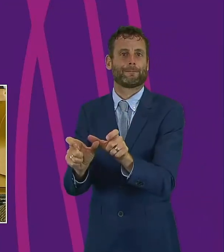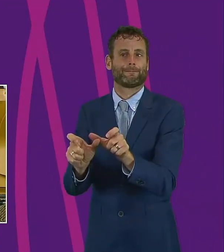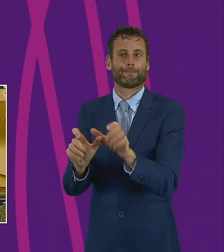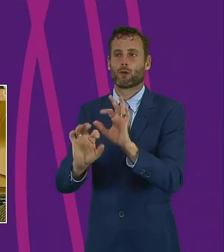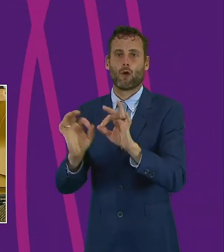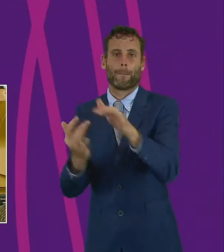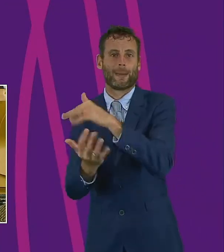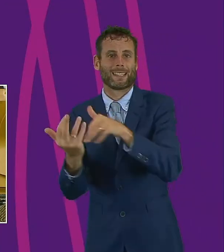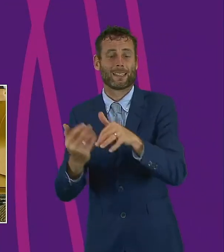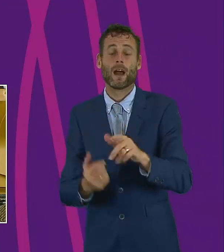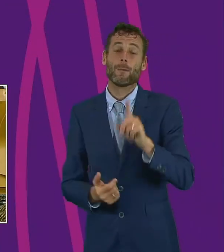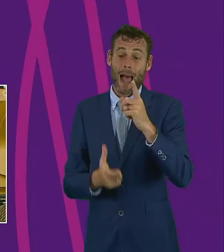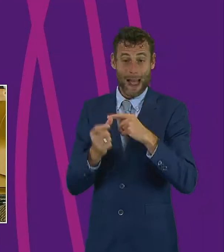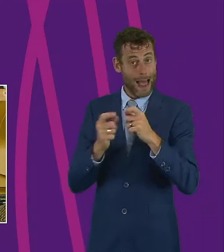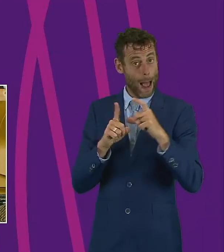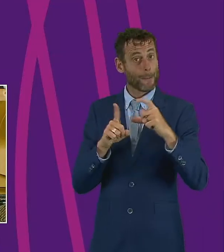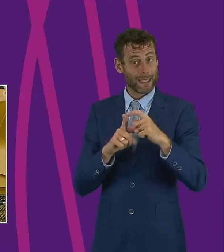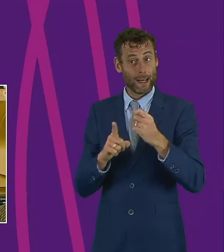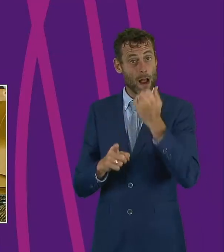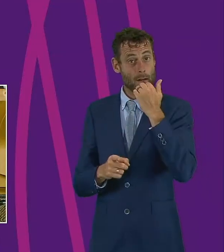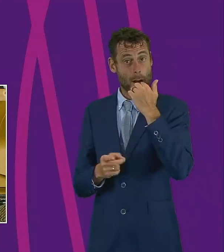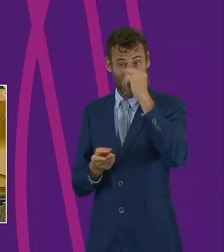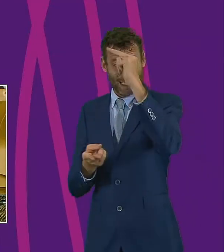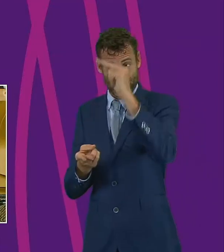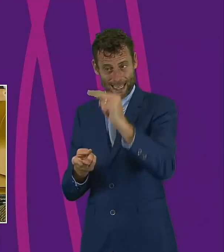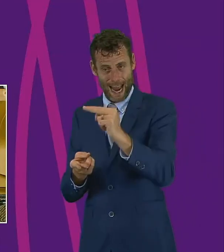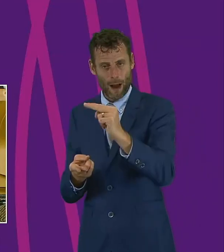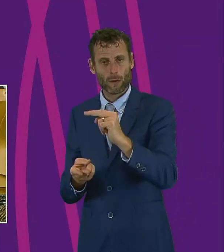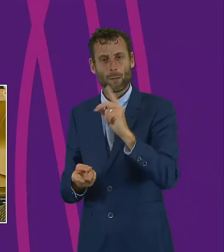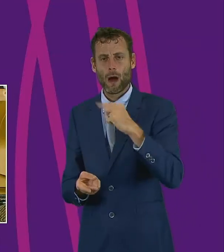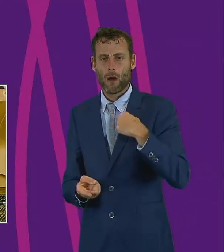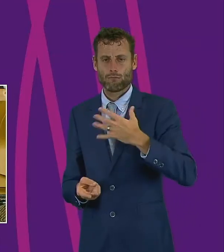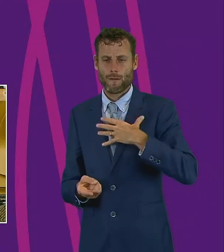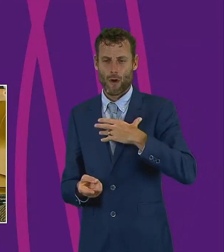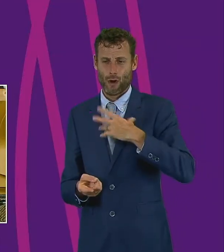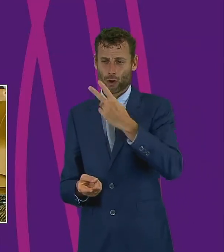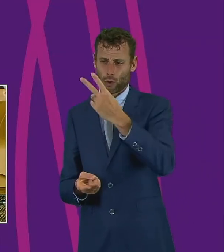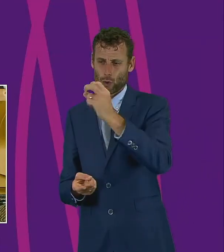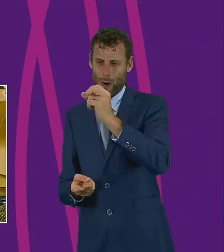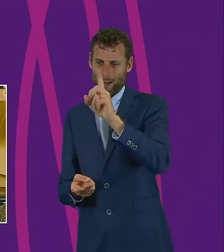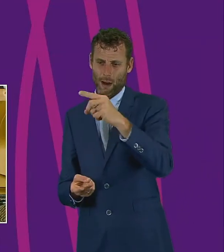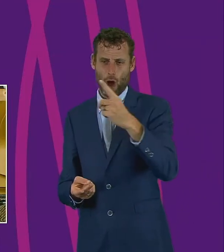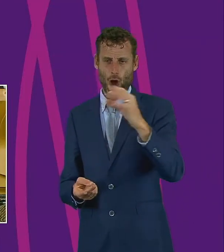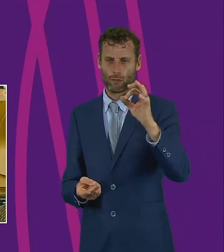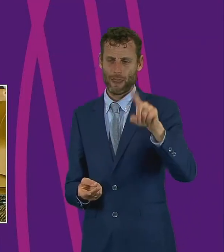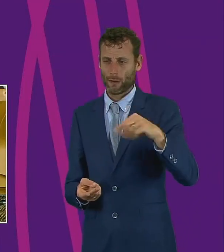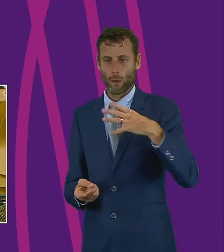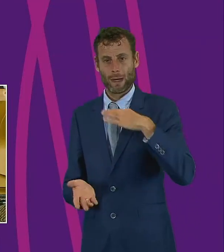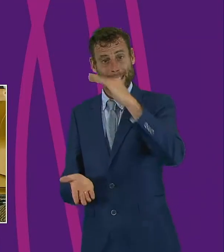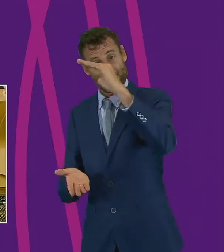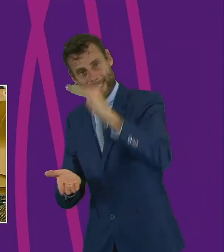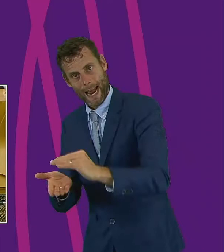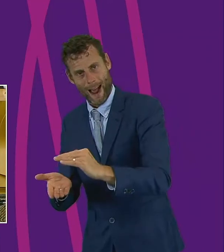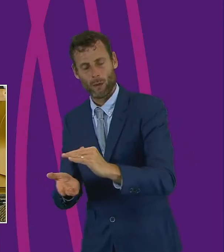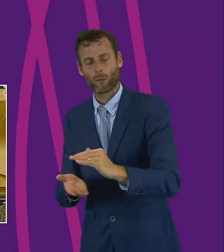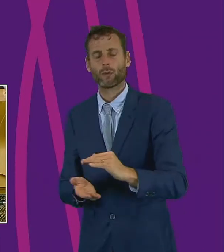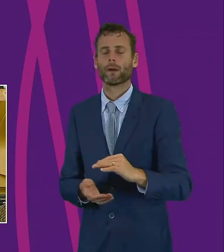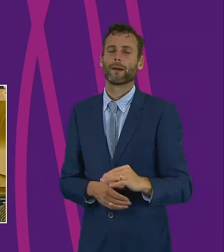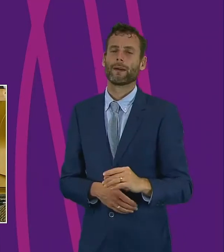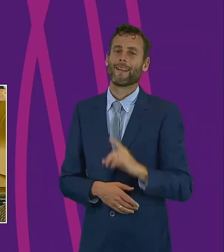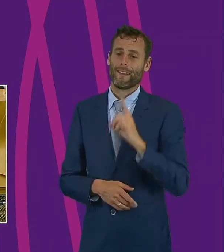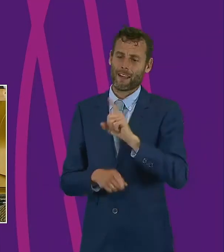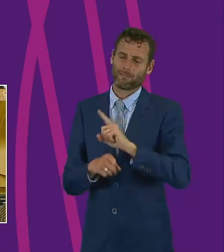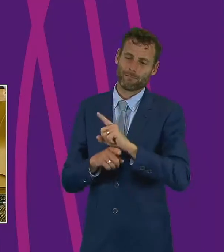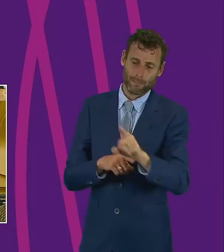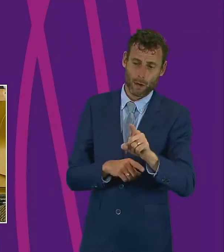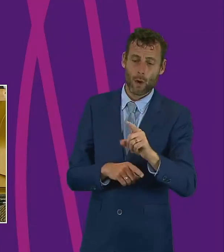come down. I would like to see it get below 20, but it will be a range of considerations about whether we can reach a conclusion